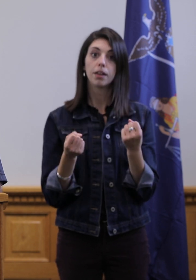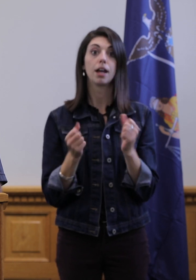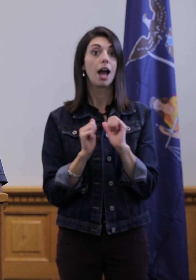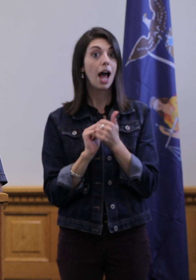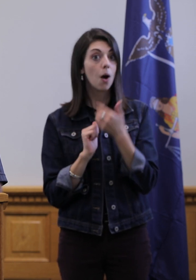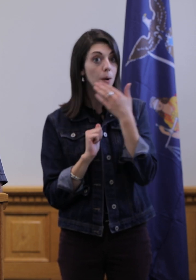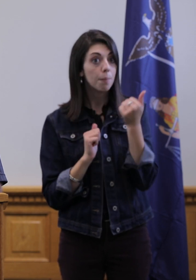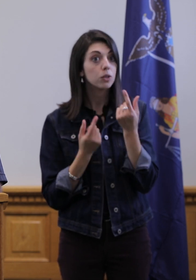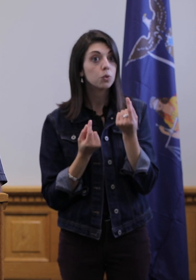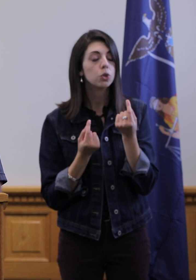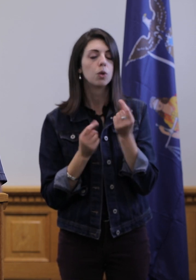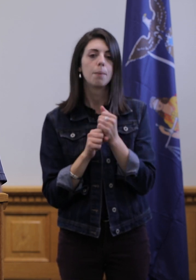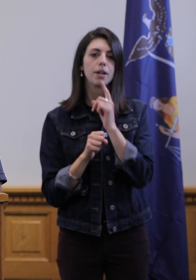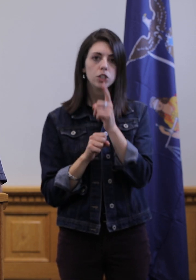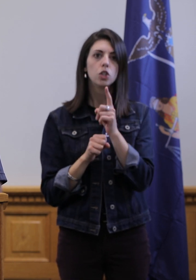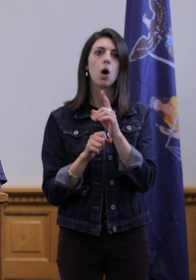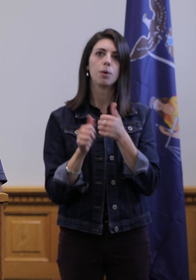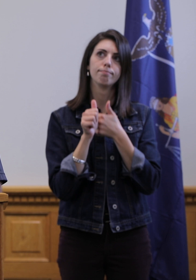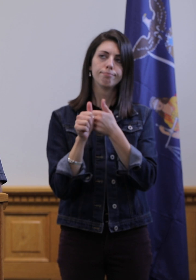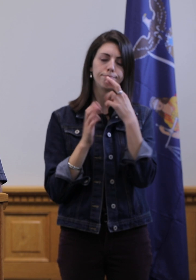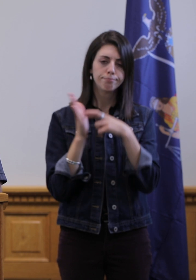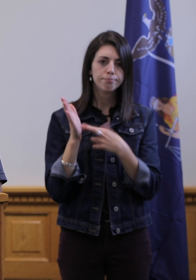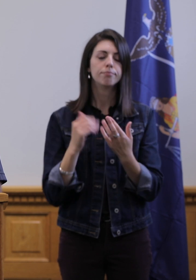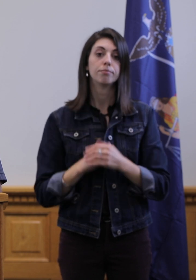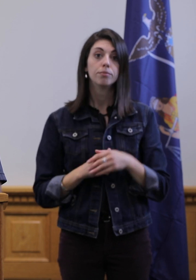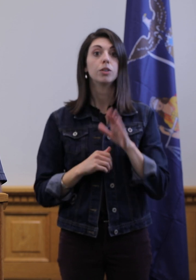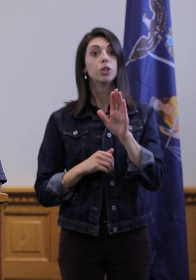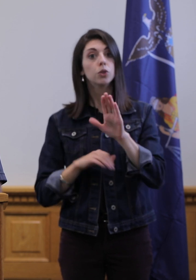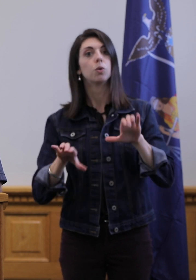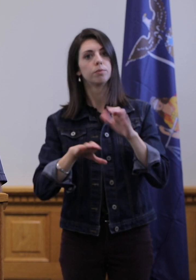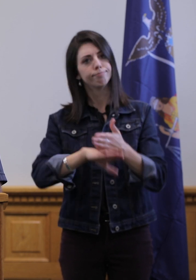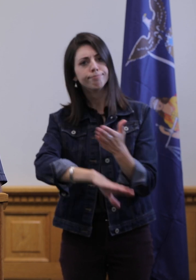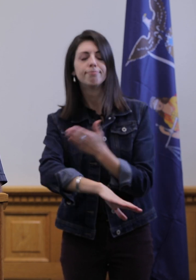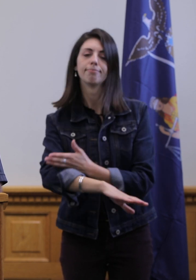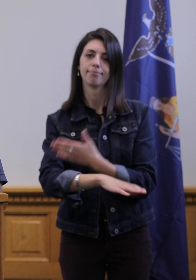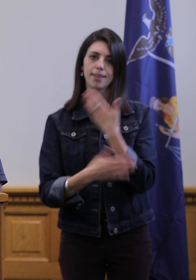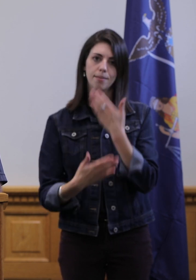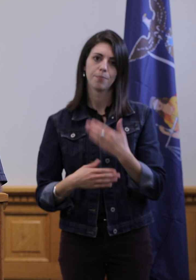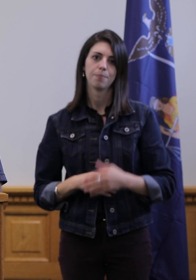maintain our protective measures. You are the answer, and you are making a difference.